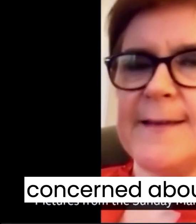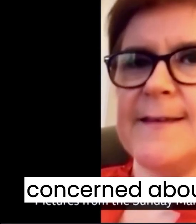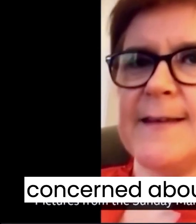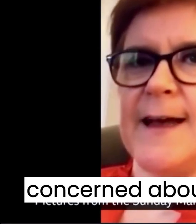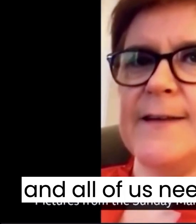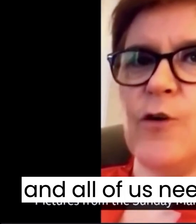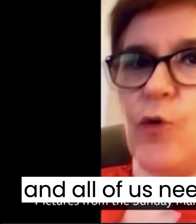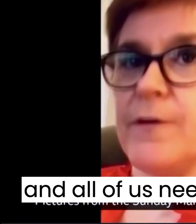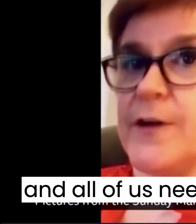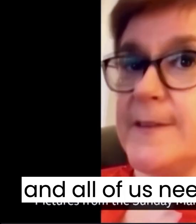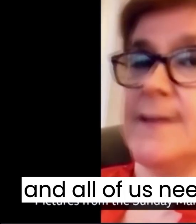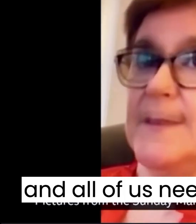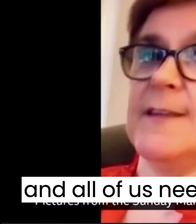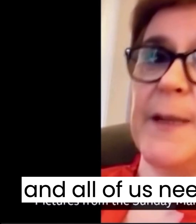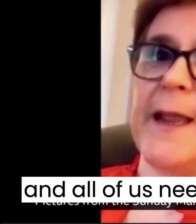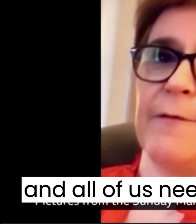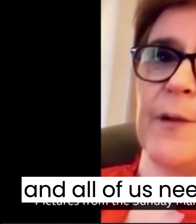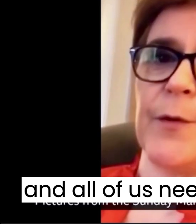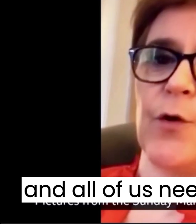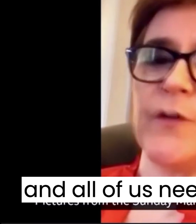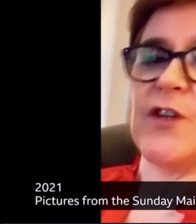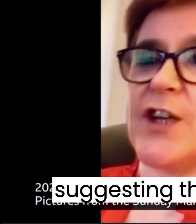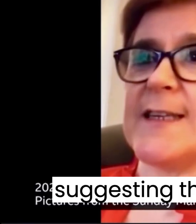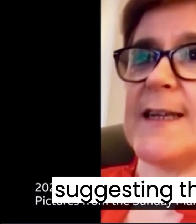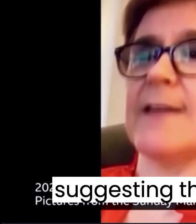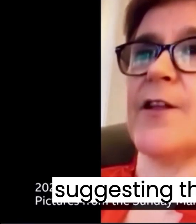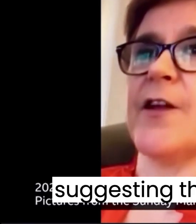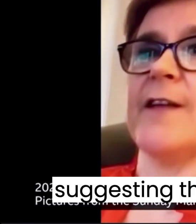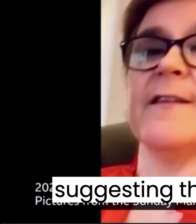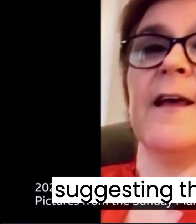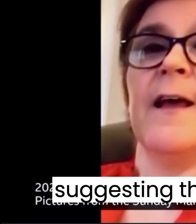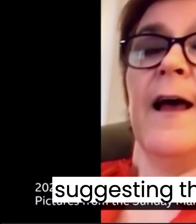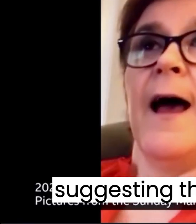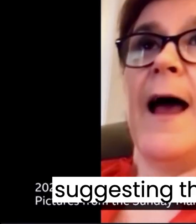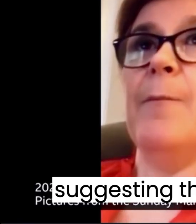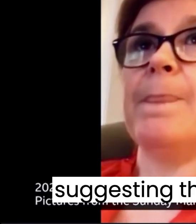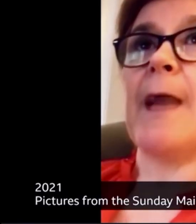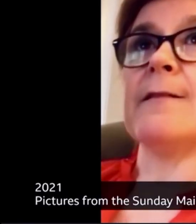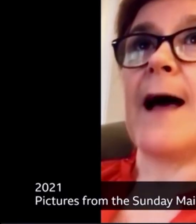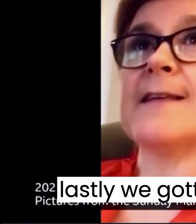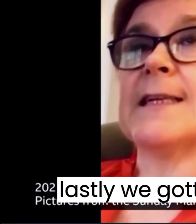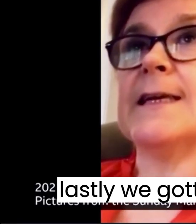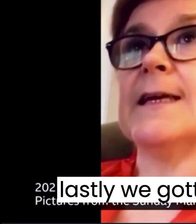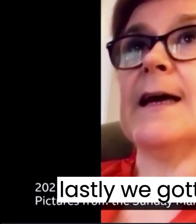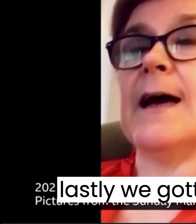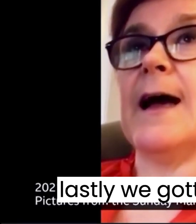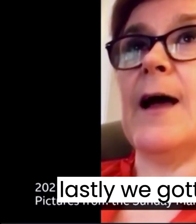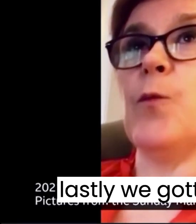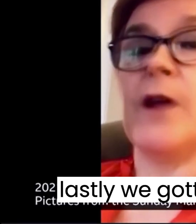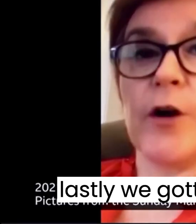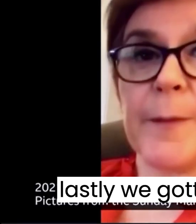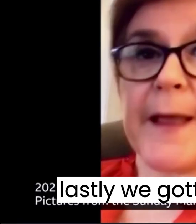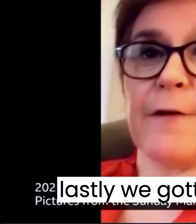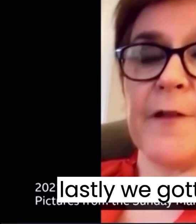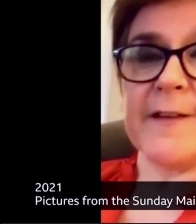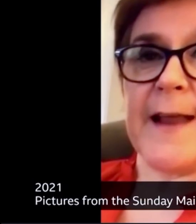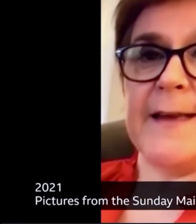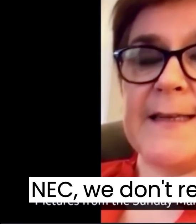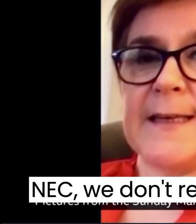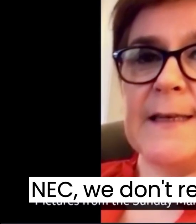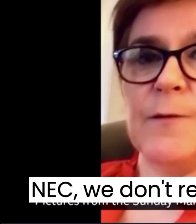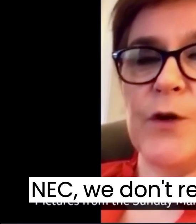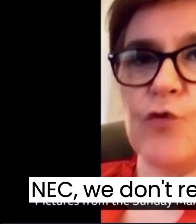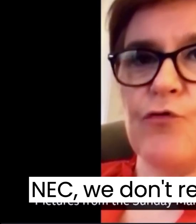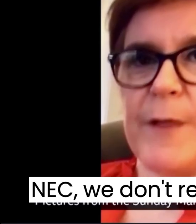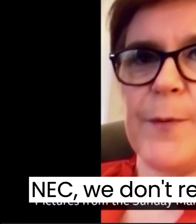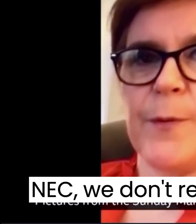party's finances, and all of us need to be careful about not suggesting that there is. And lastly, we've got to be careful as an